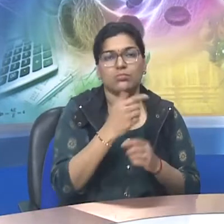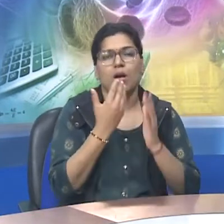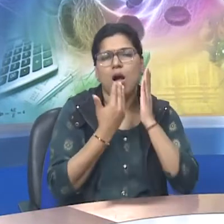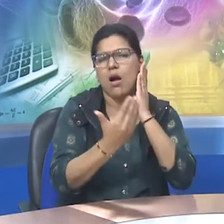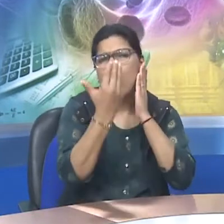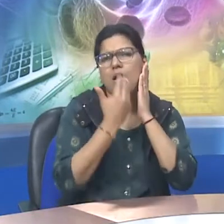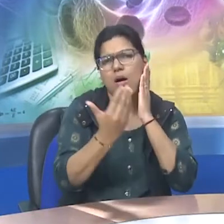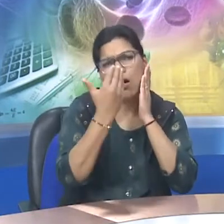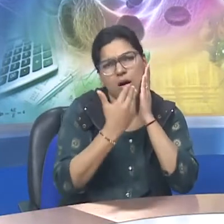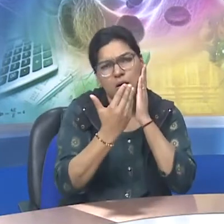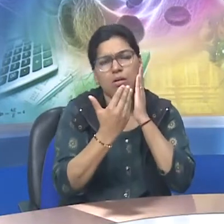she